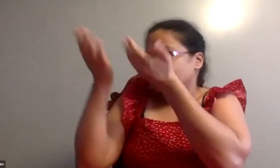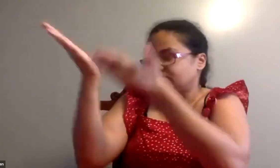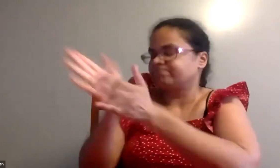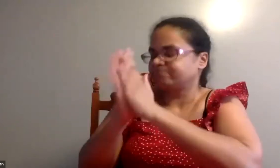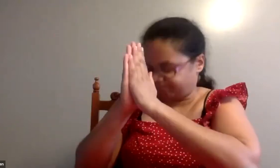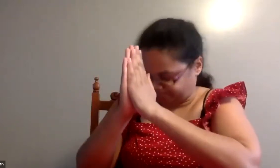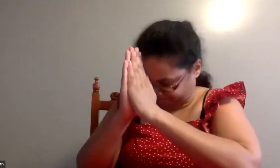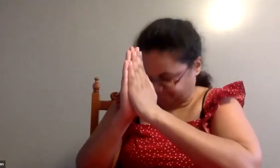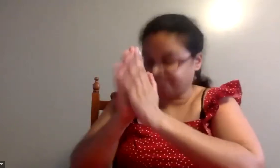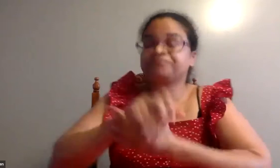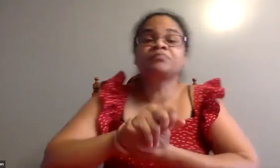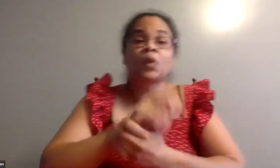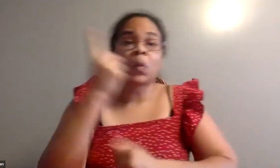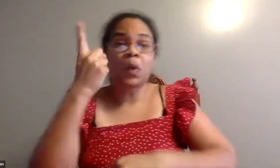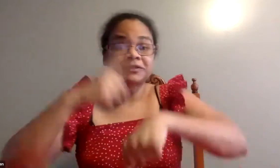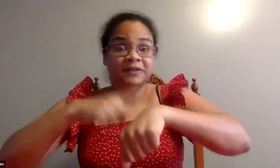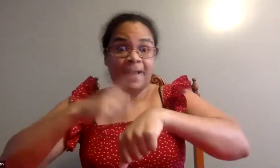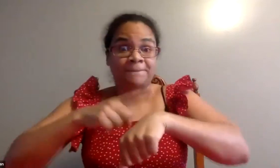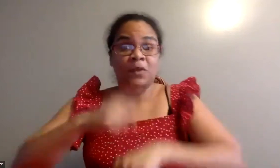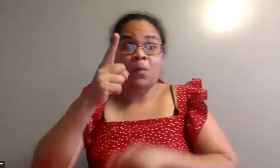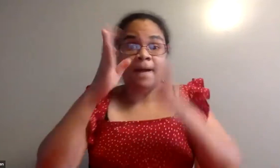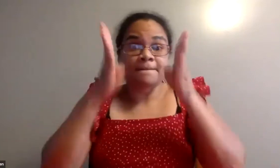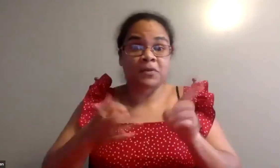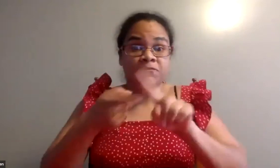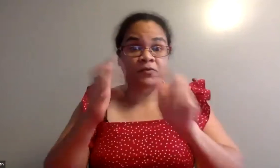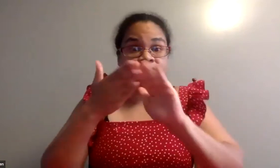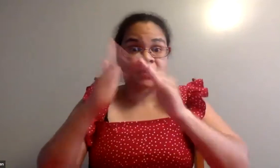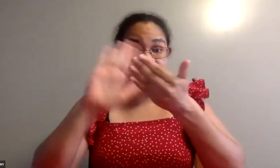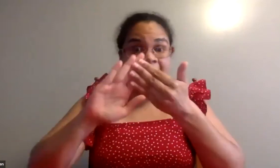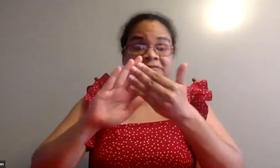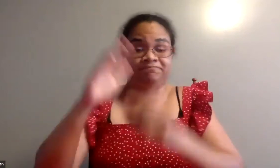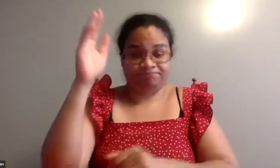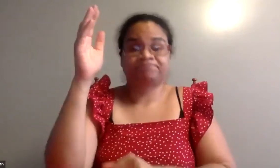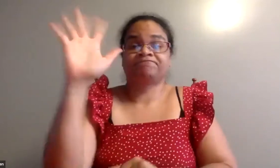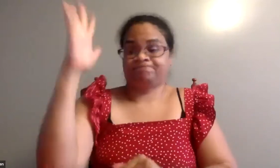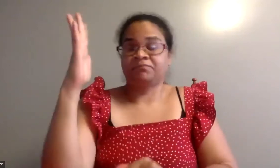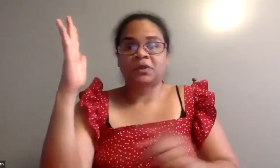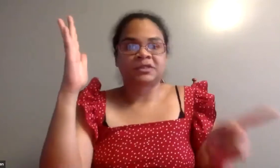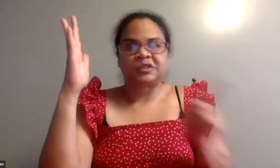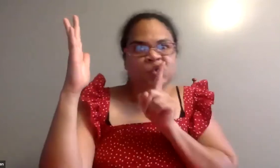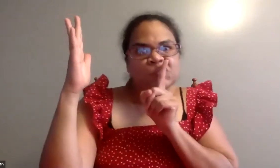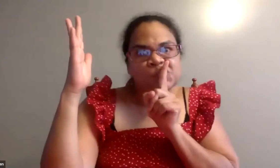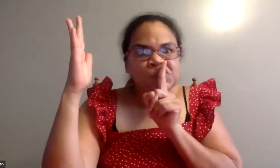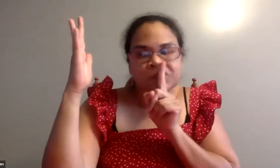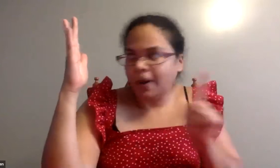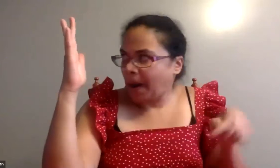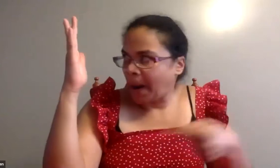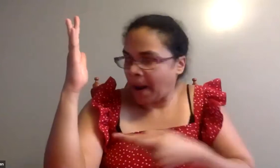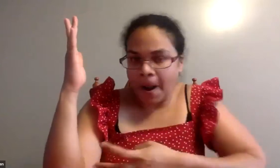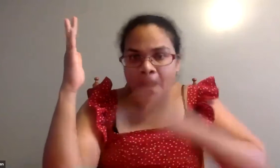these offerings at the tree for the spirits. One time, someone from the